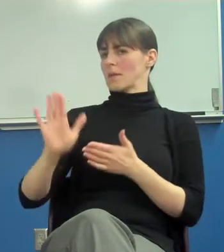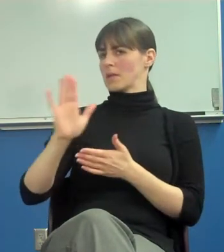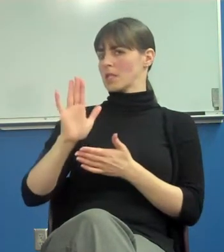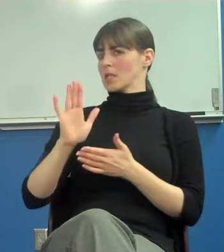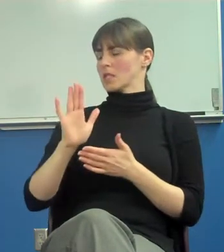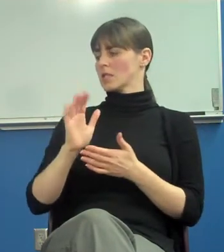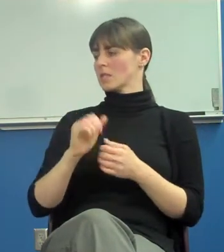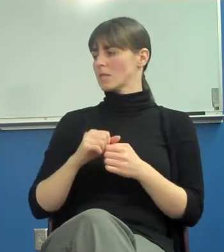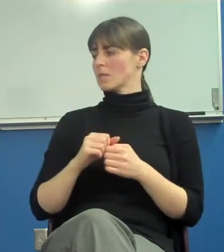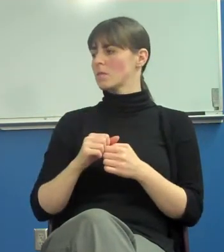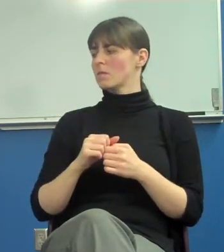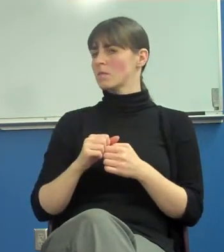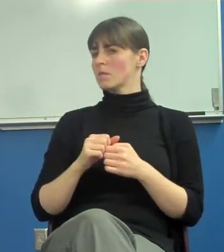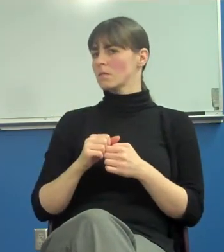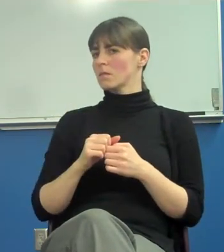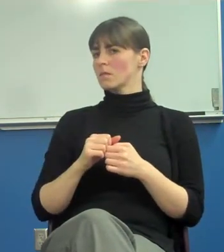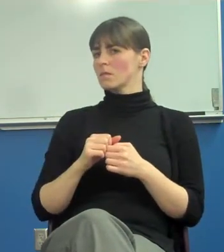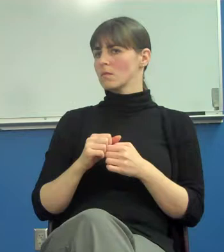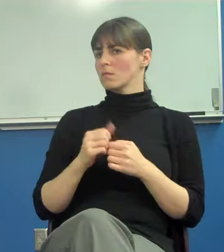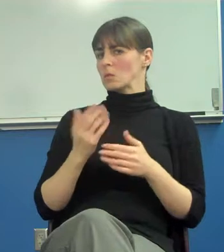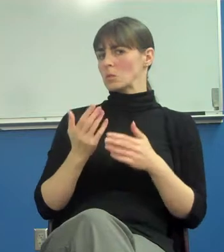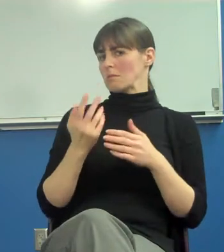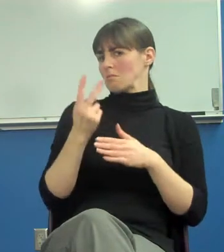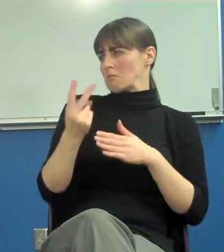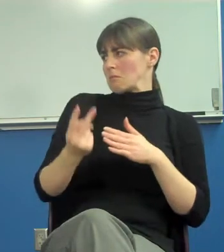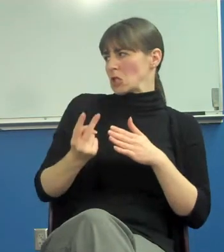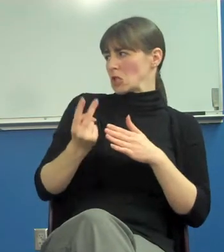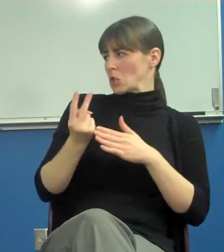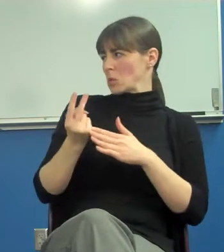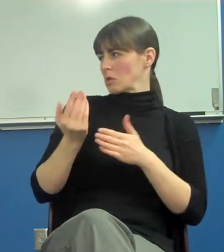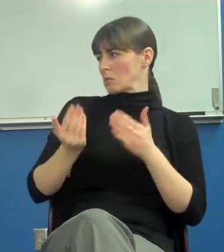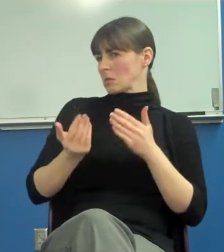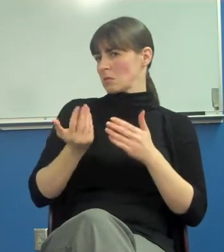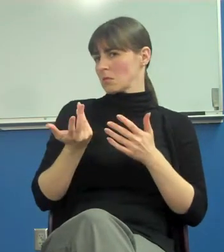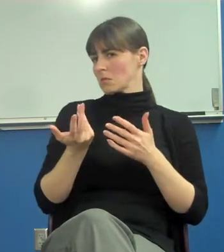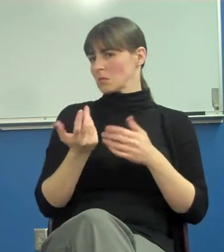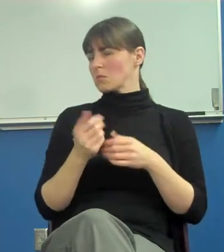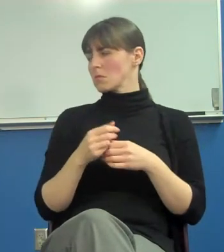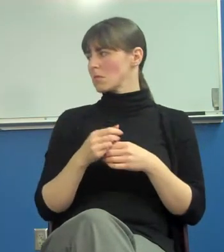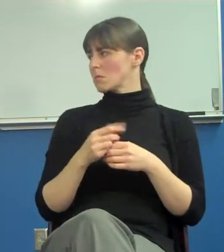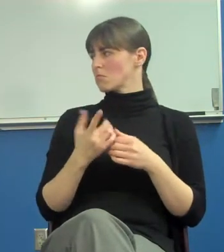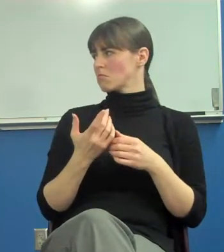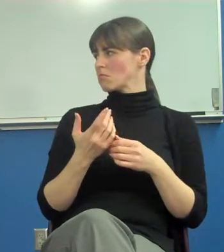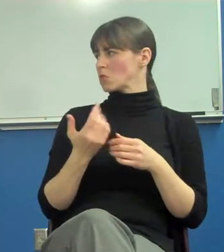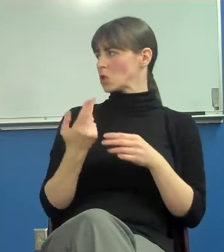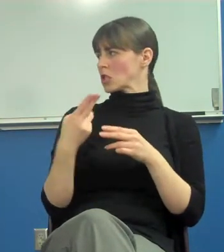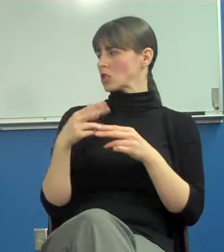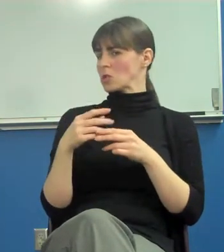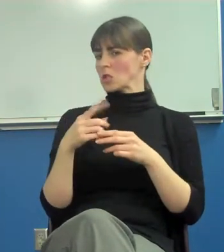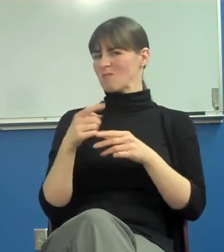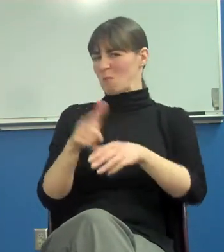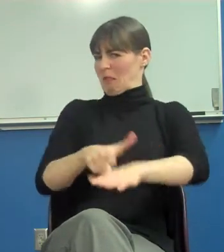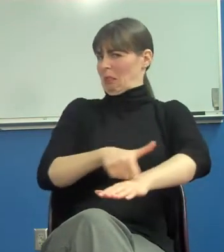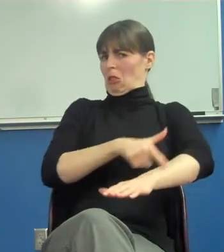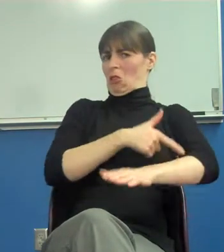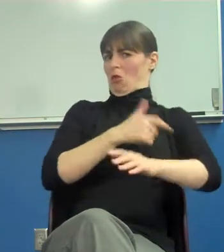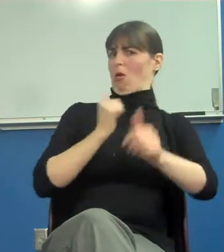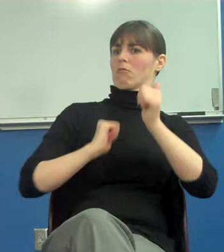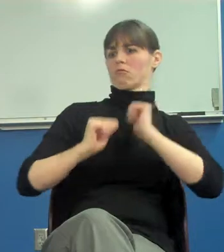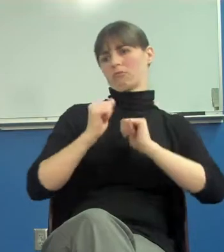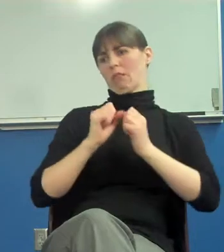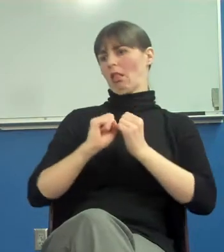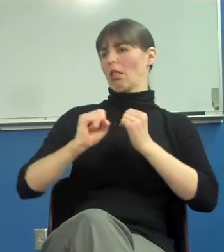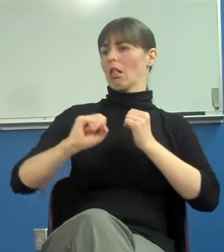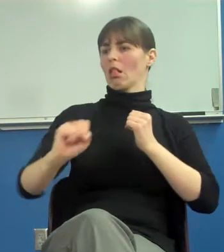think? probably, I mean, I don't imagine it's gonna be too terribly long, it's just a, one-woman show.